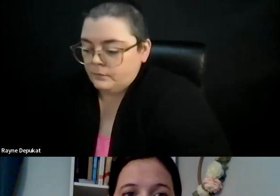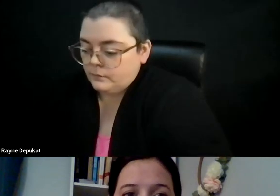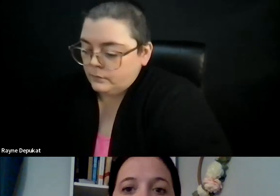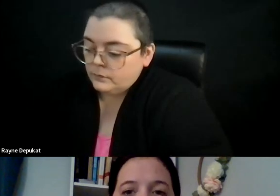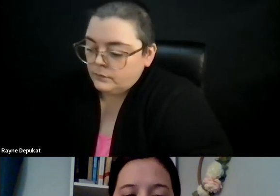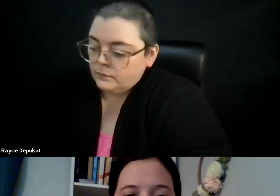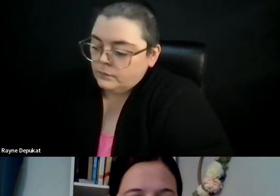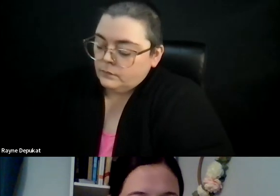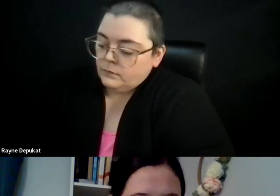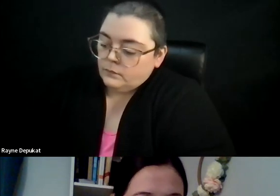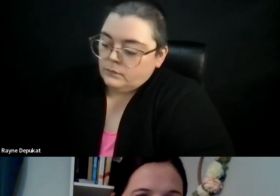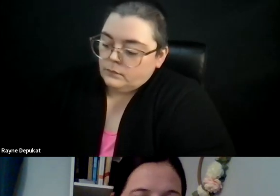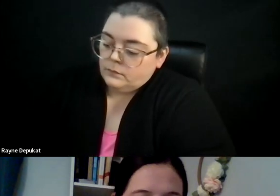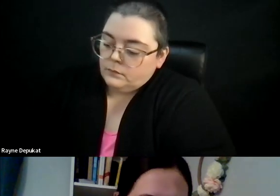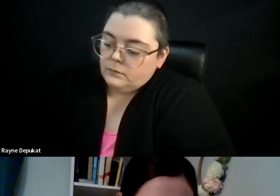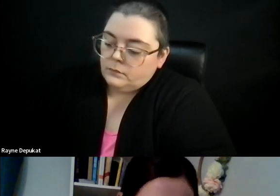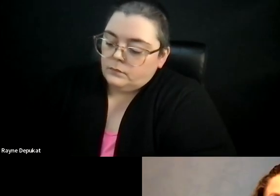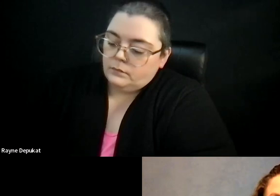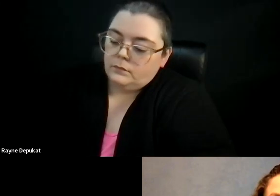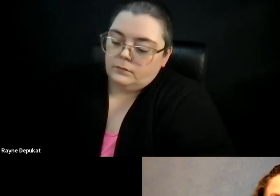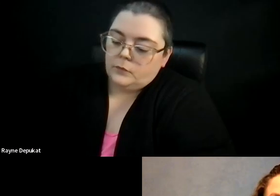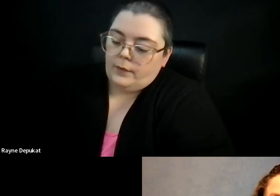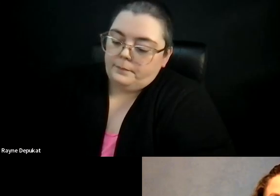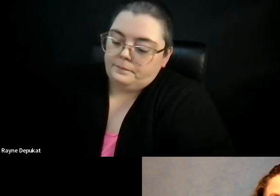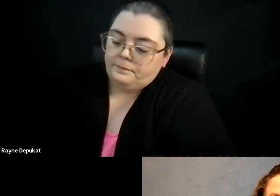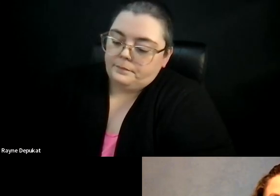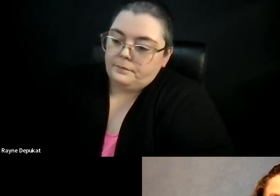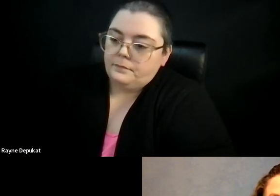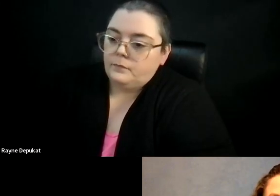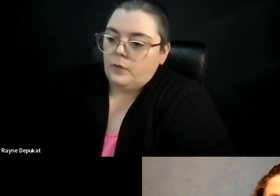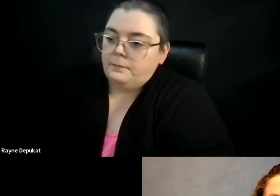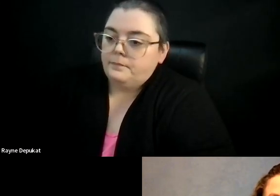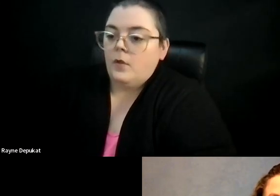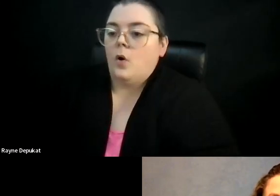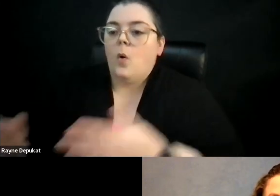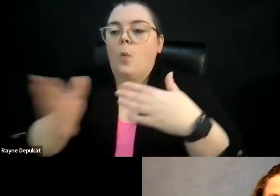respond via the commission. So. Okay, thank you.